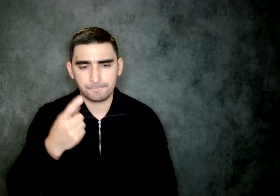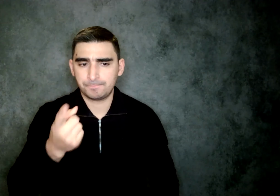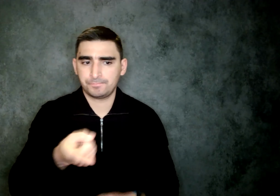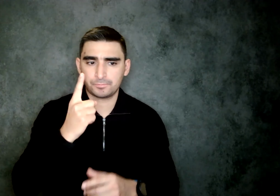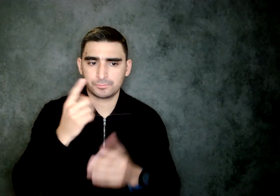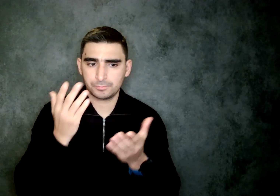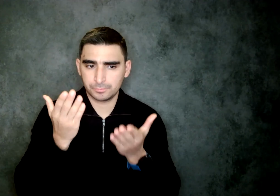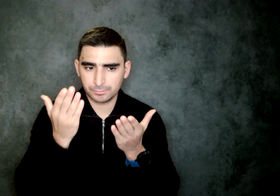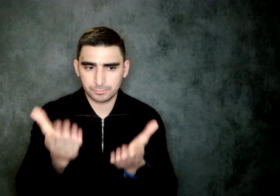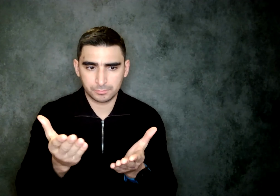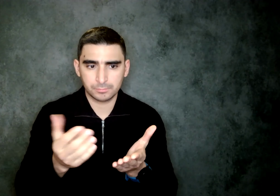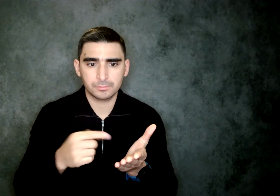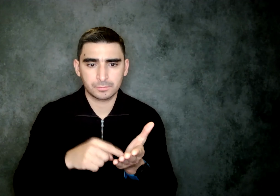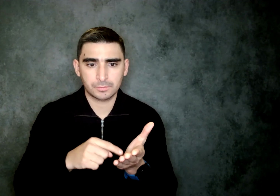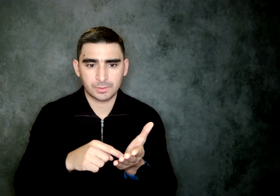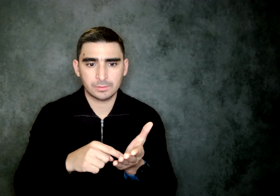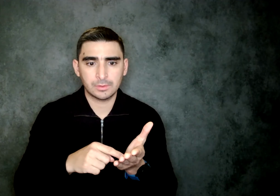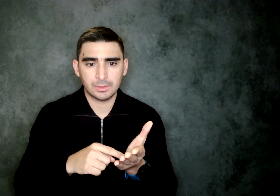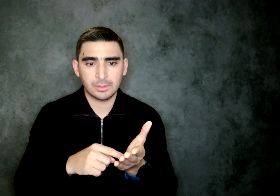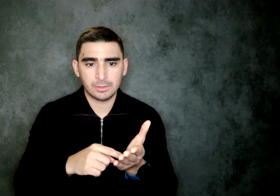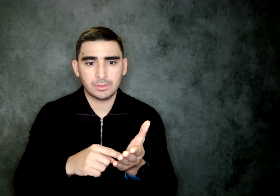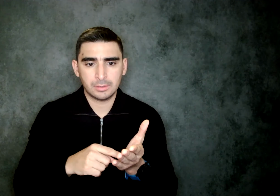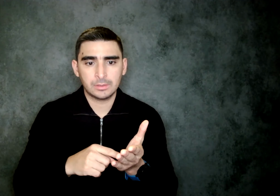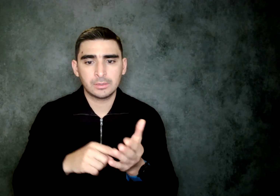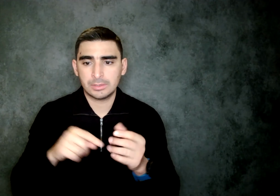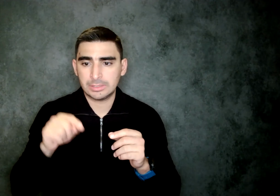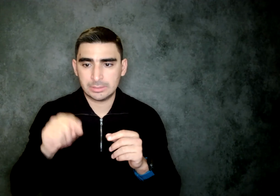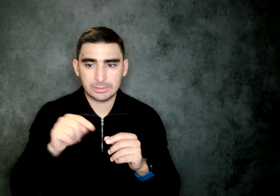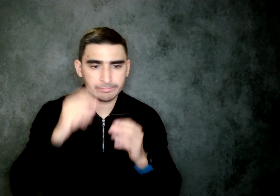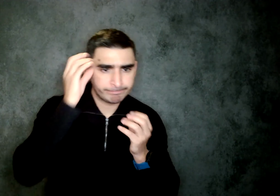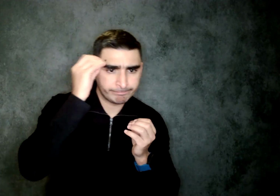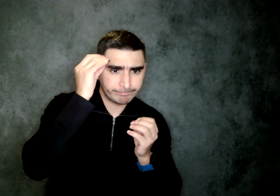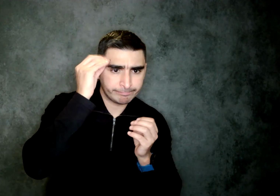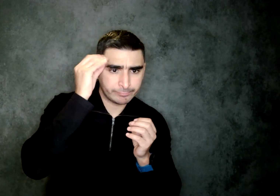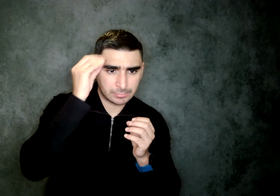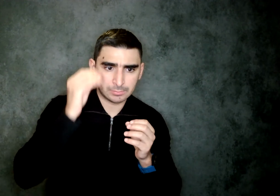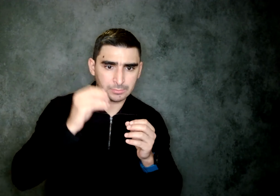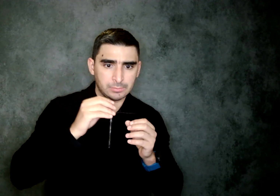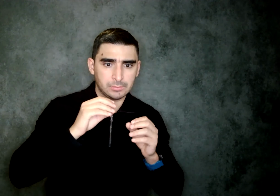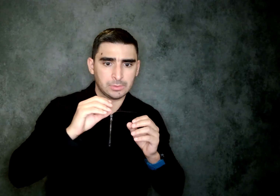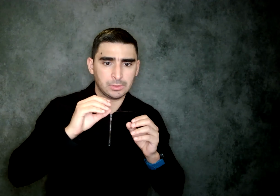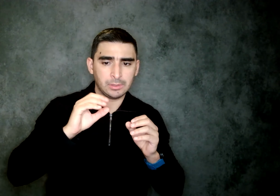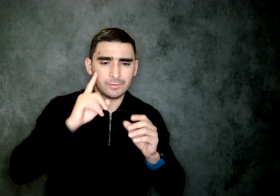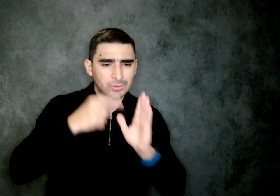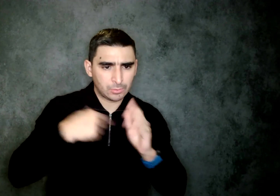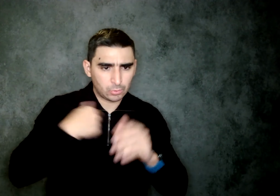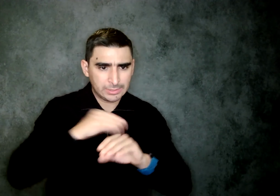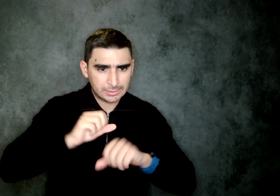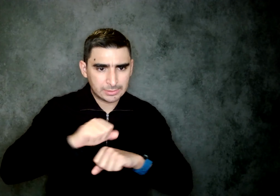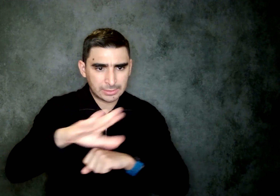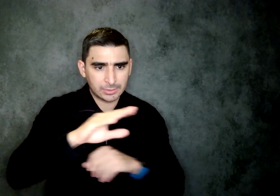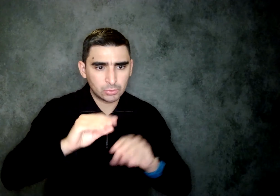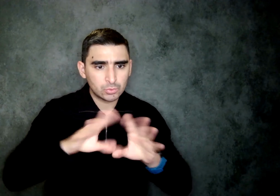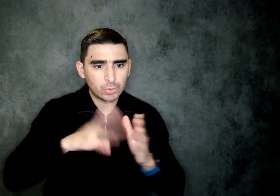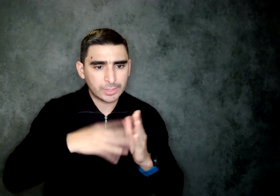would be to do the prioritization offline. So everyone would get sent a spreadsheet and they could review